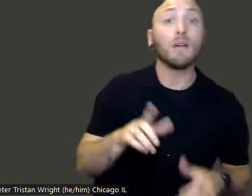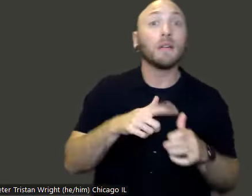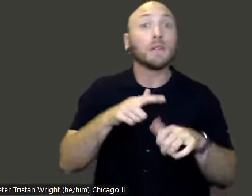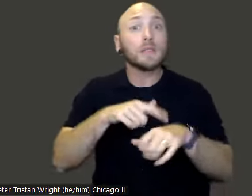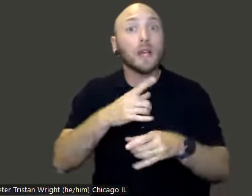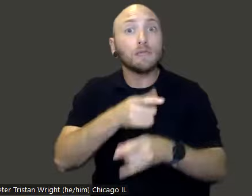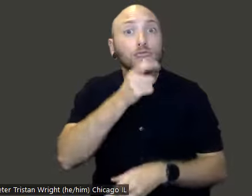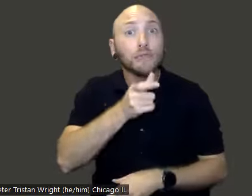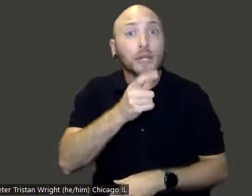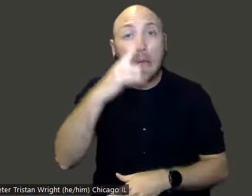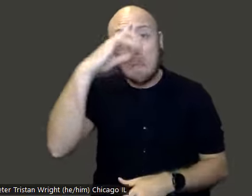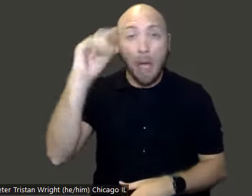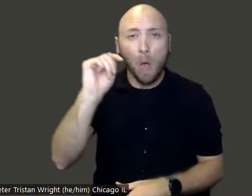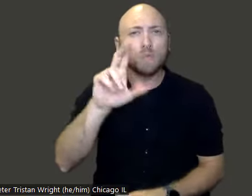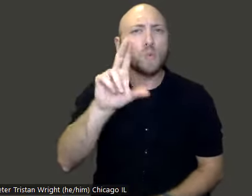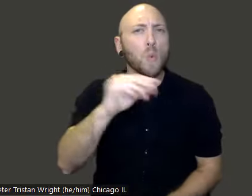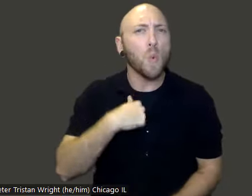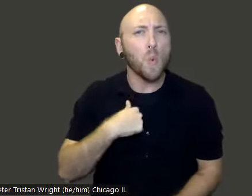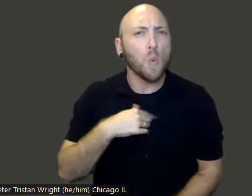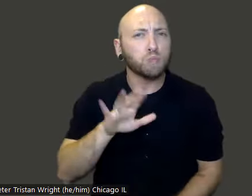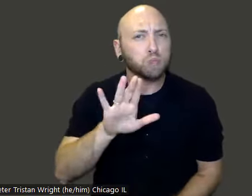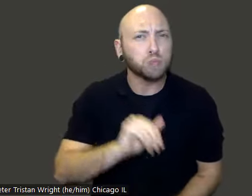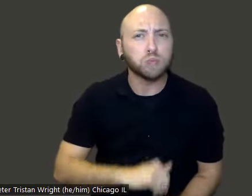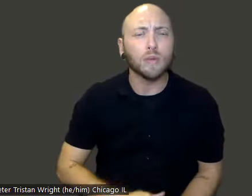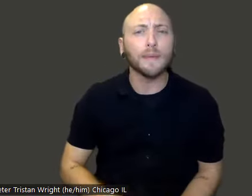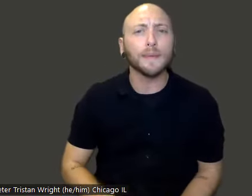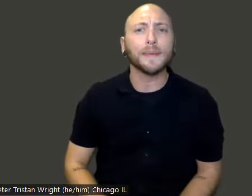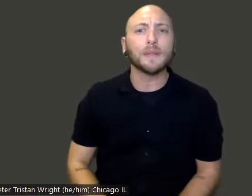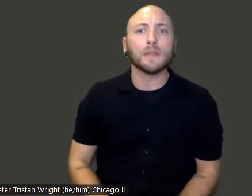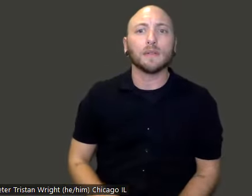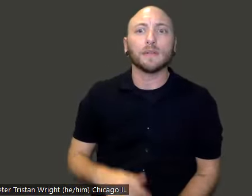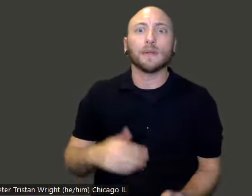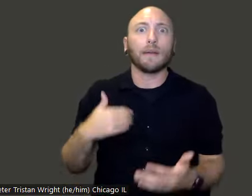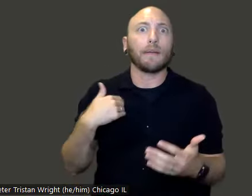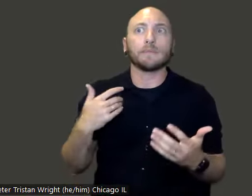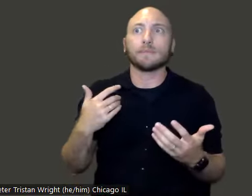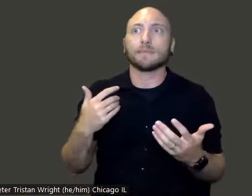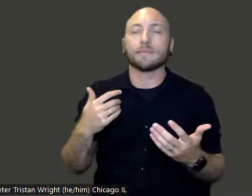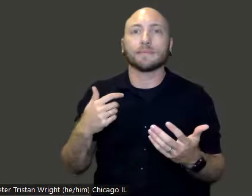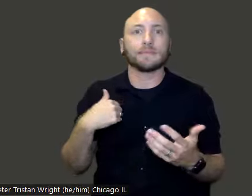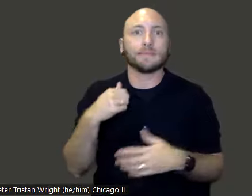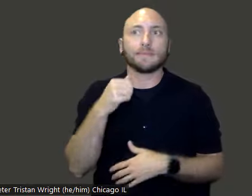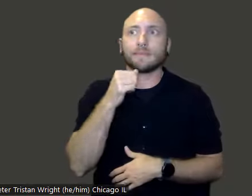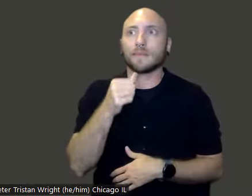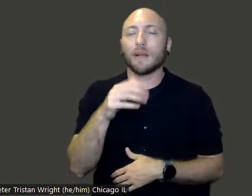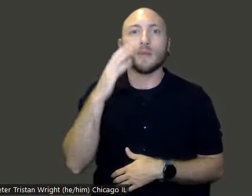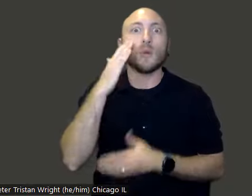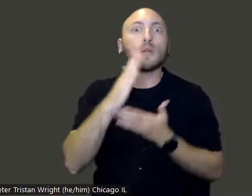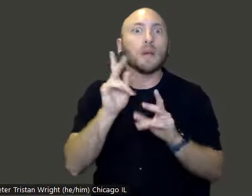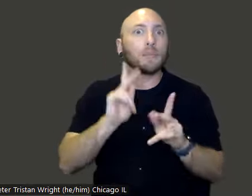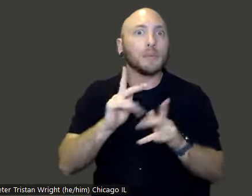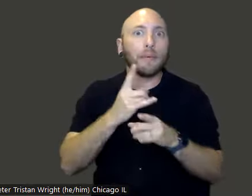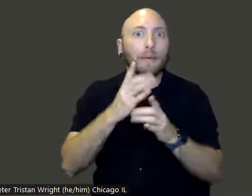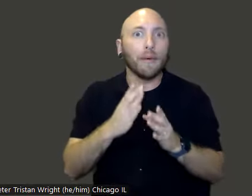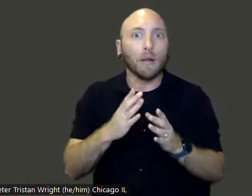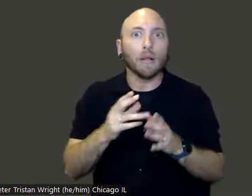didn't, um, you know, go do some crazy shit that, like, just kind of scarred me